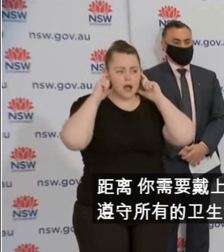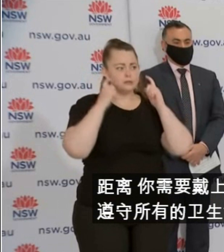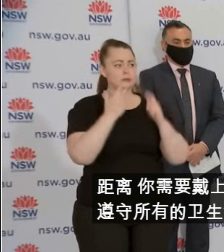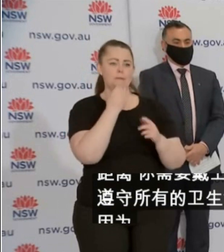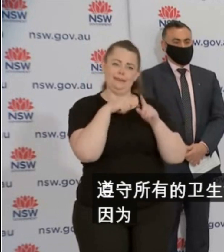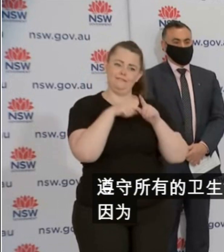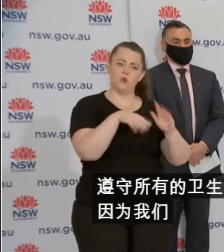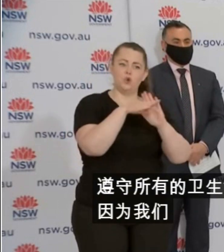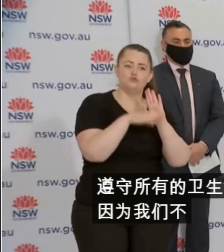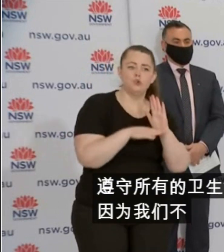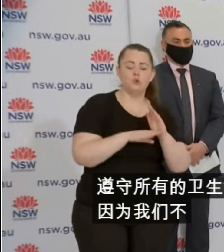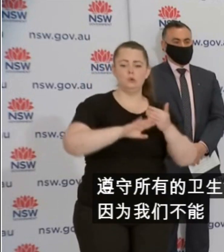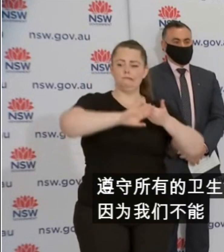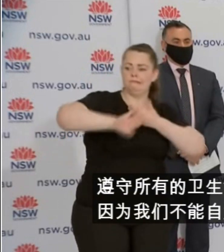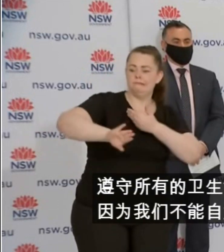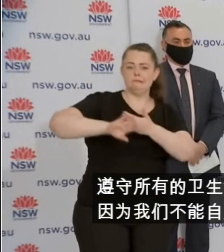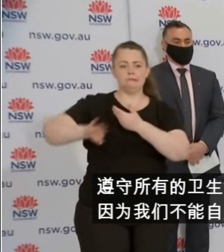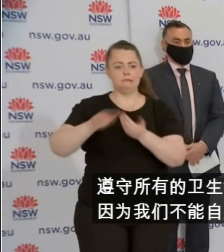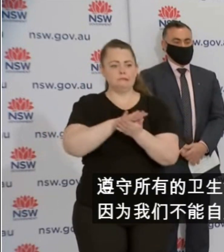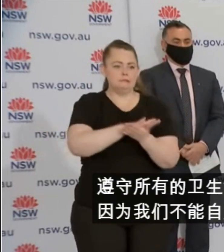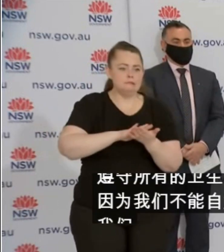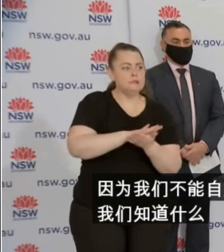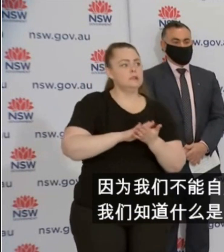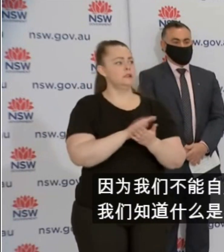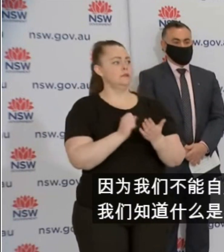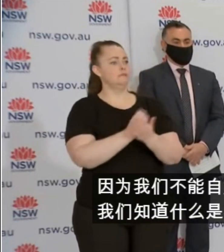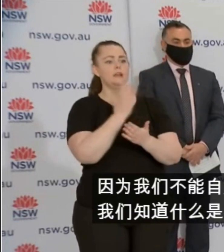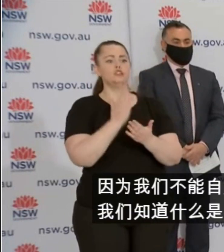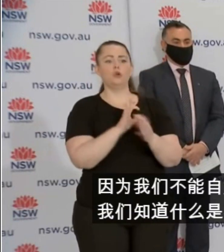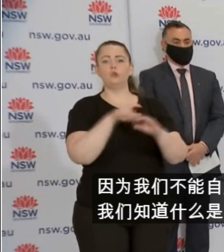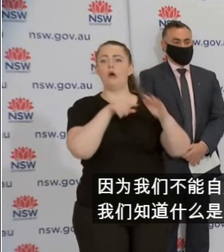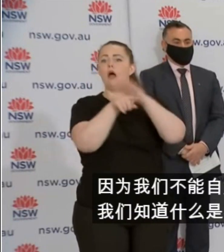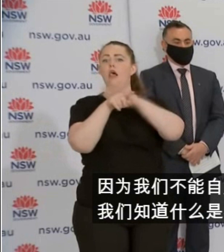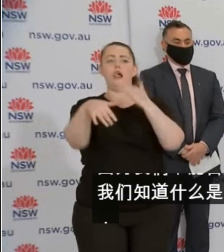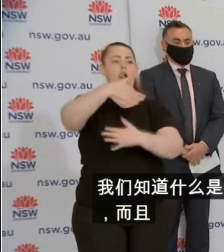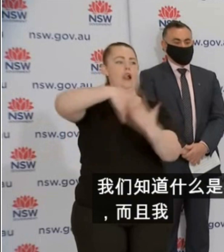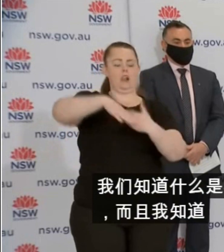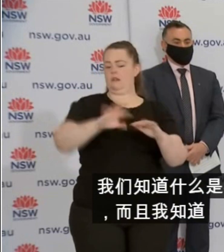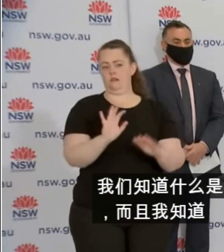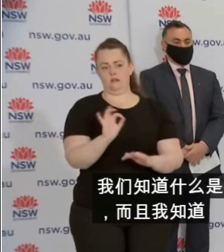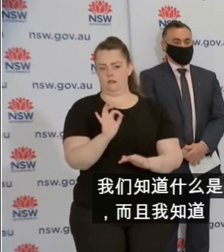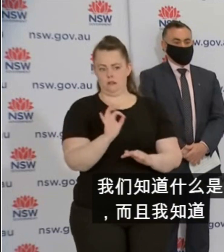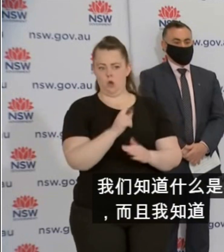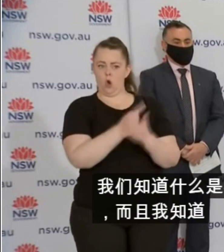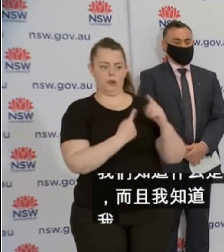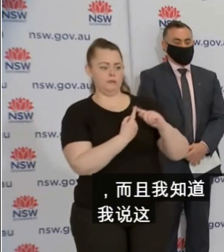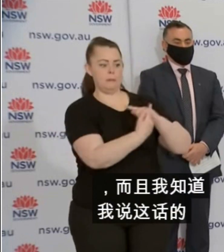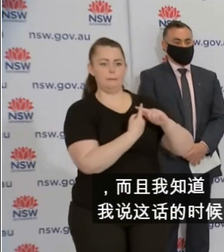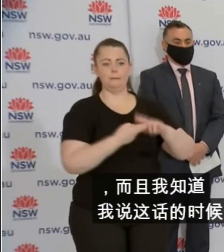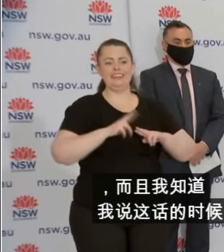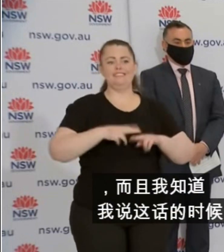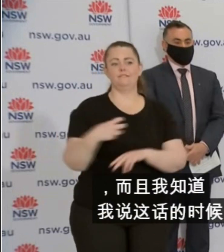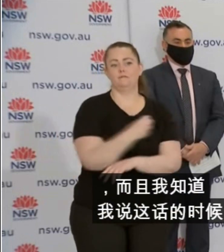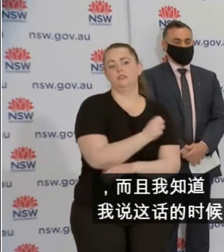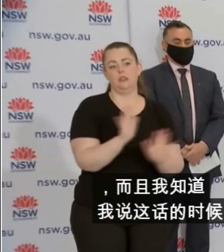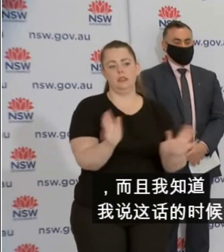orders, because we cannot be complacent. But what we do know works, and I know I don't mean to be